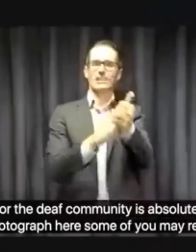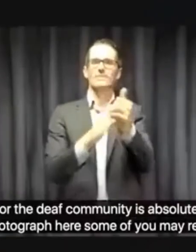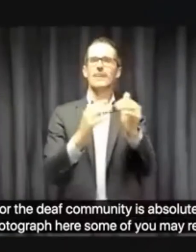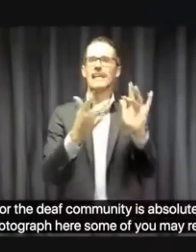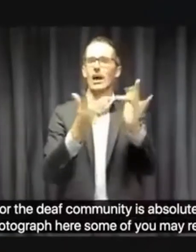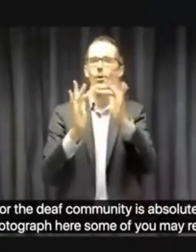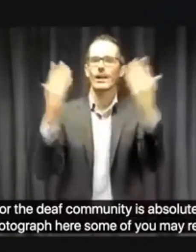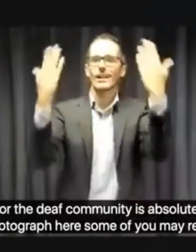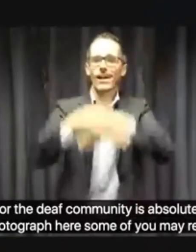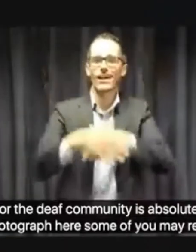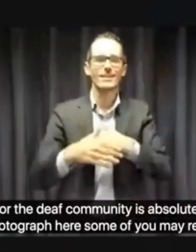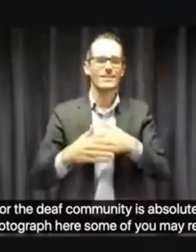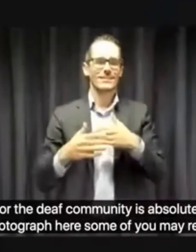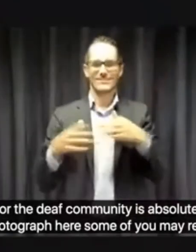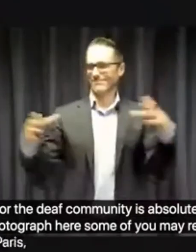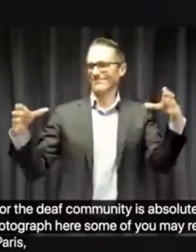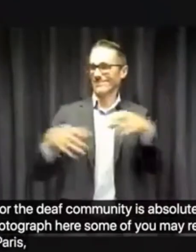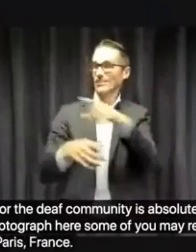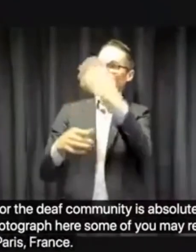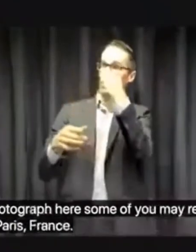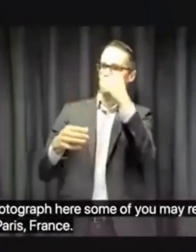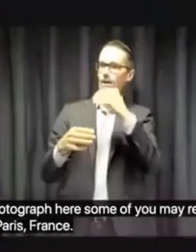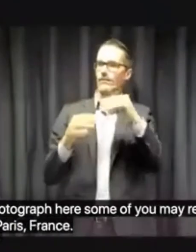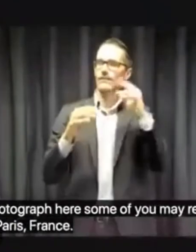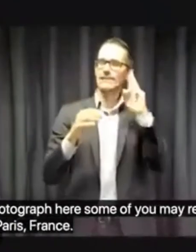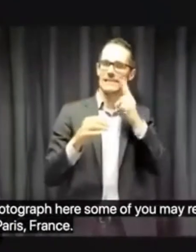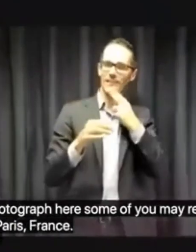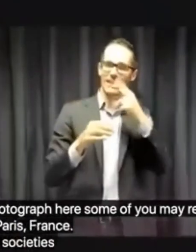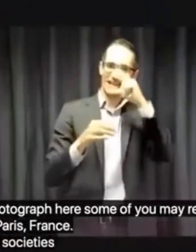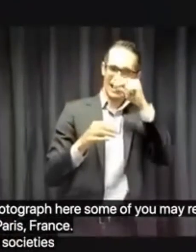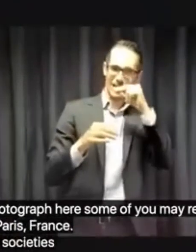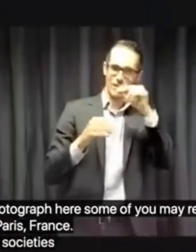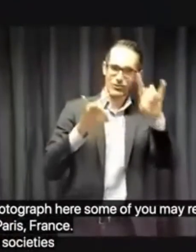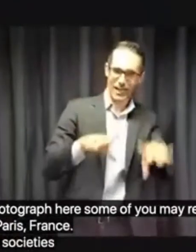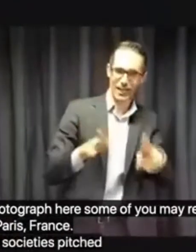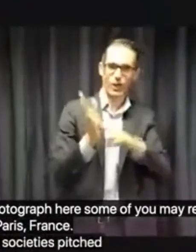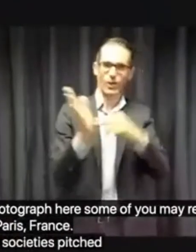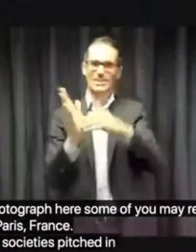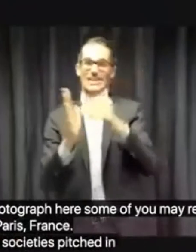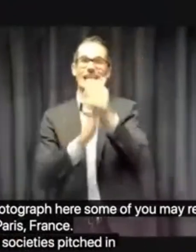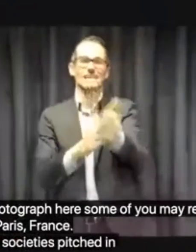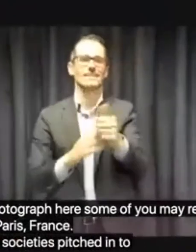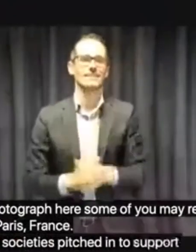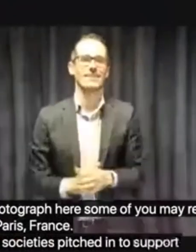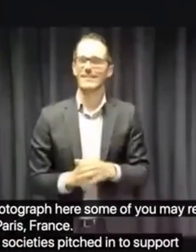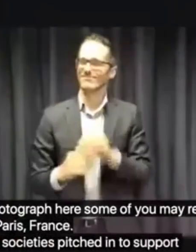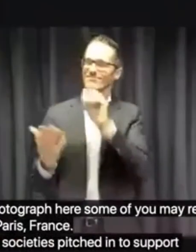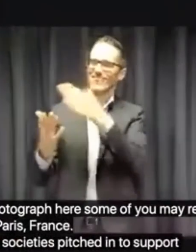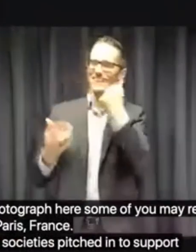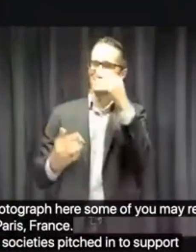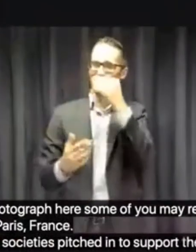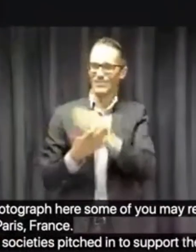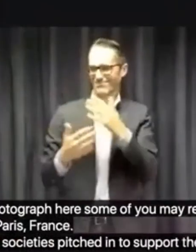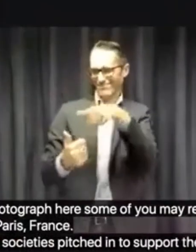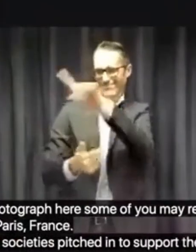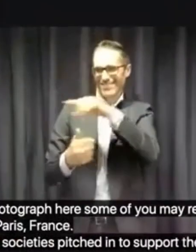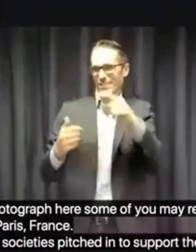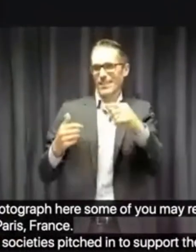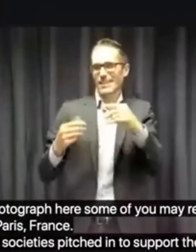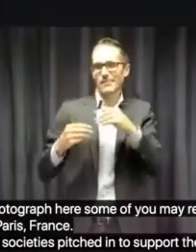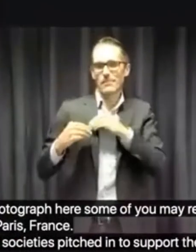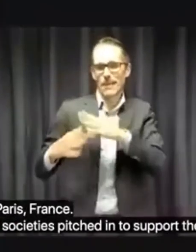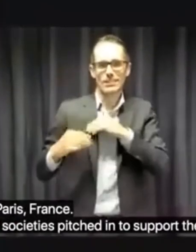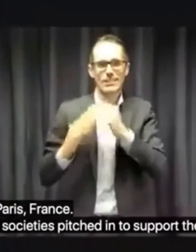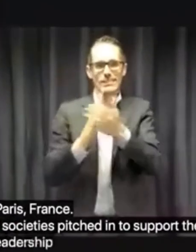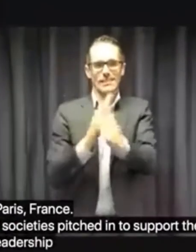to support the deaf youth leadership group. And that's a photograph of Australian and New Zealand young